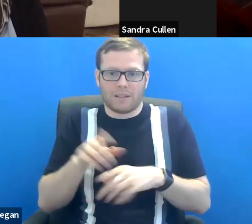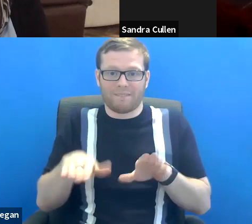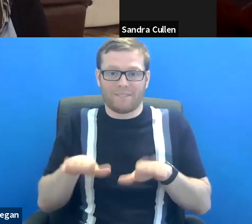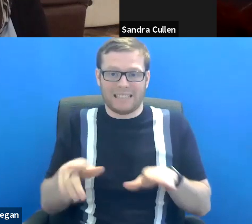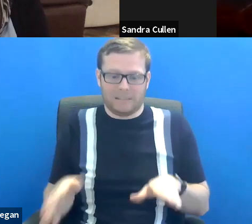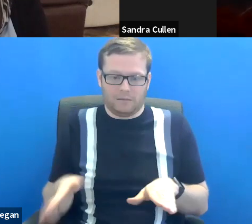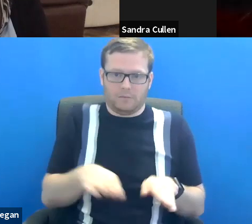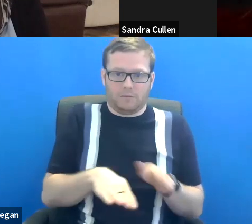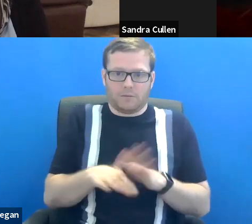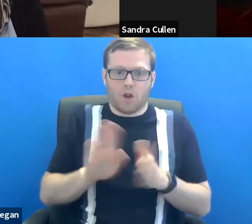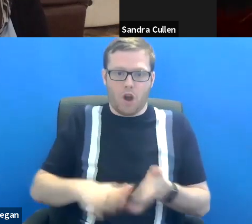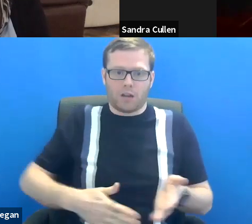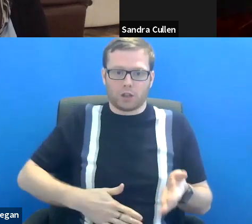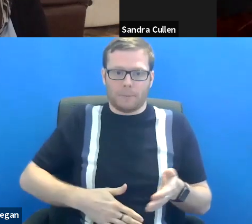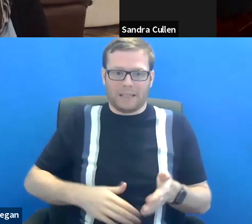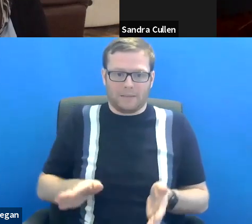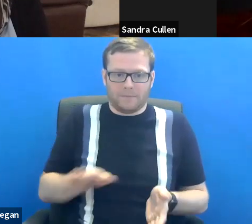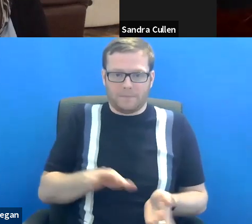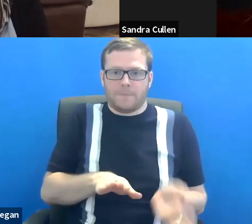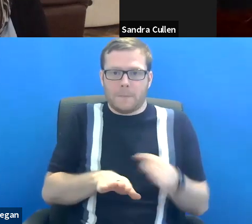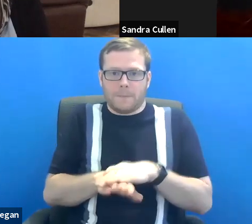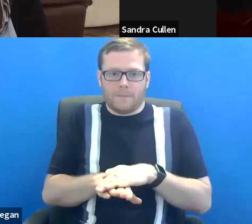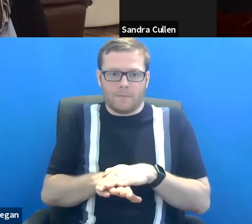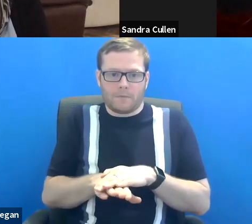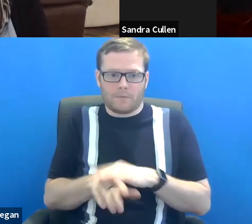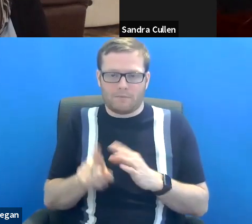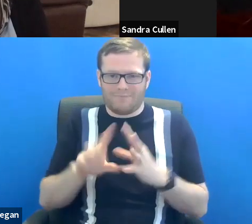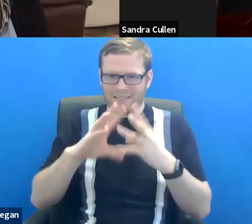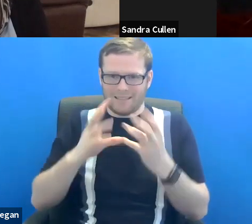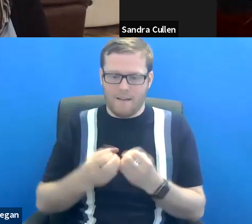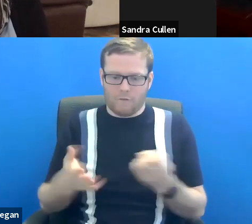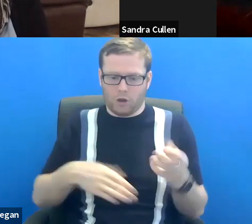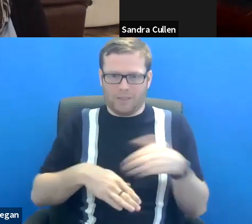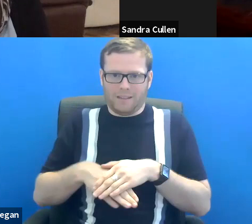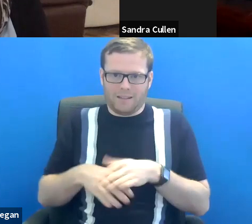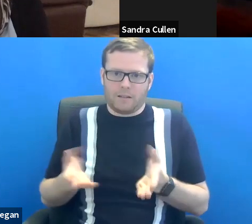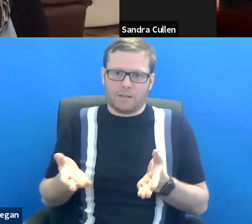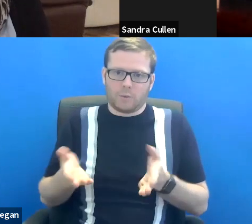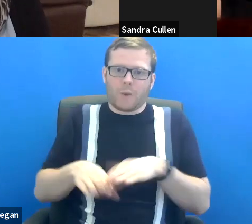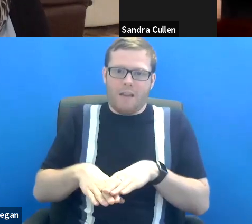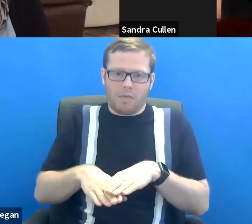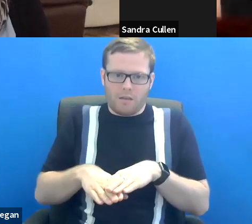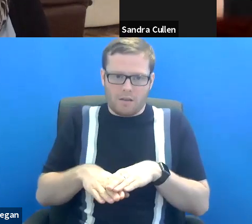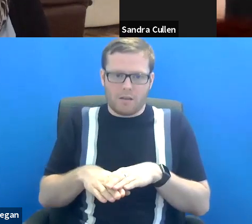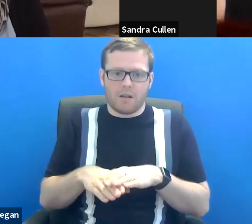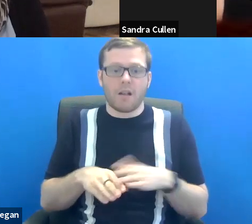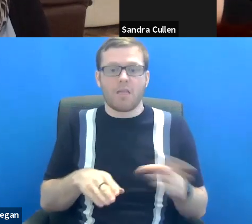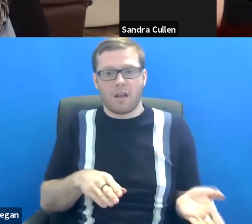stomach so that you can have everything pulled together. And then we just